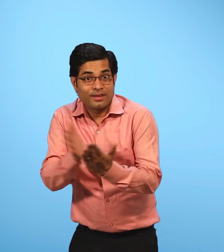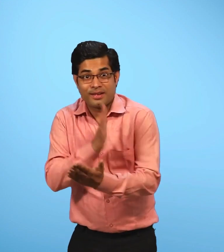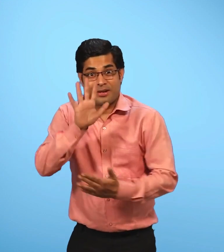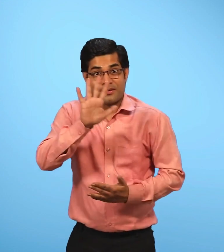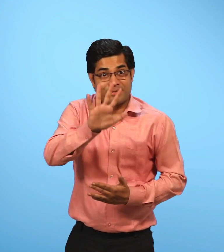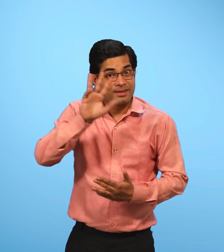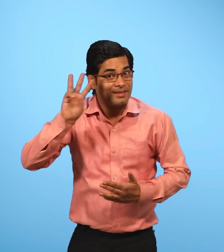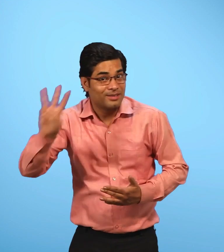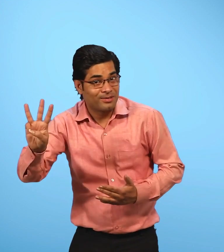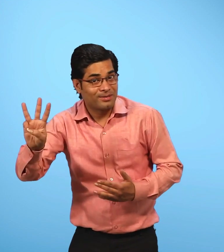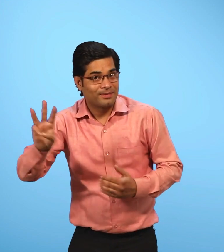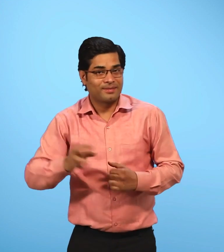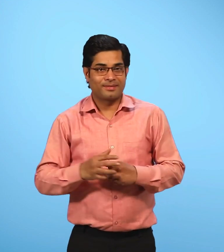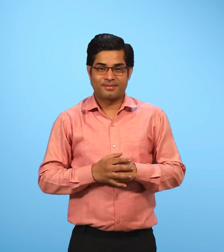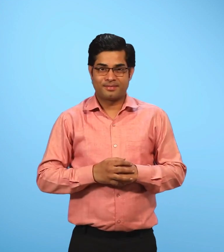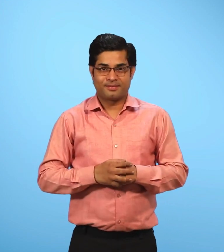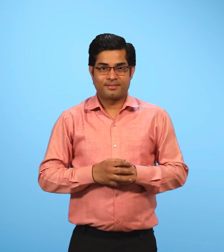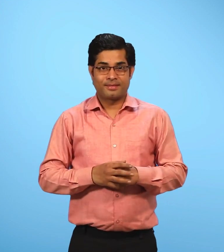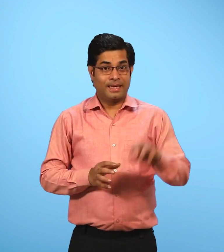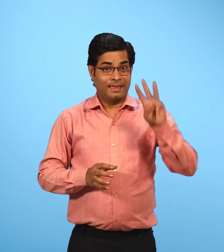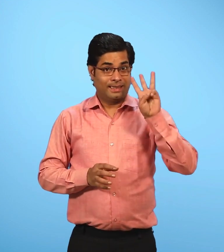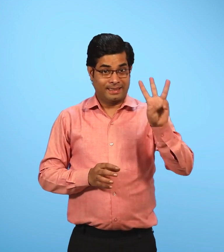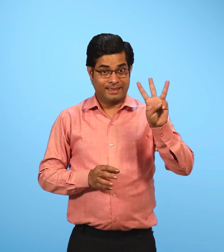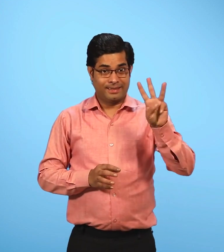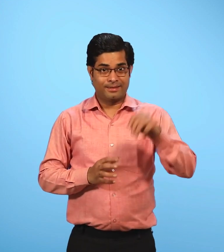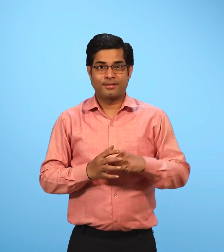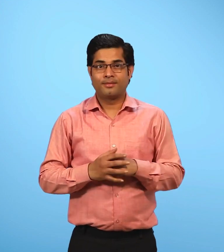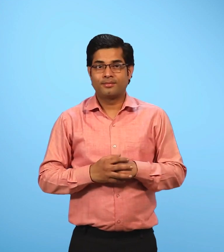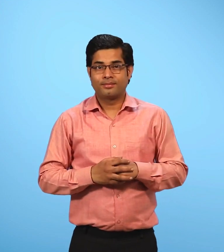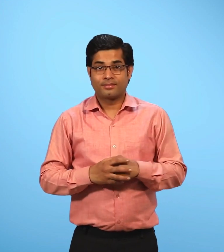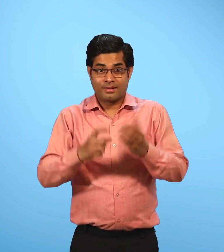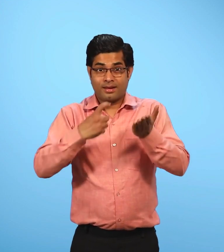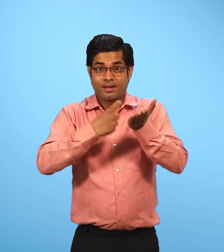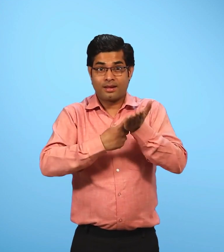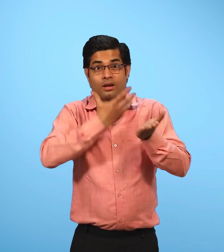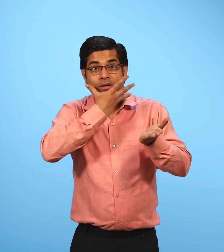A. There was an animal outside his cave.